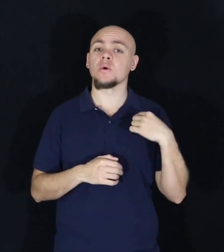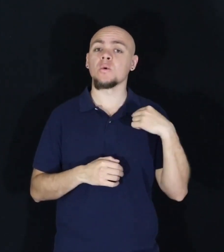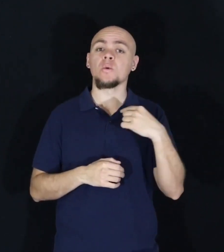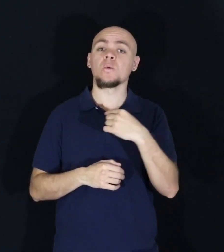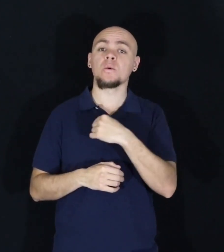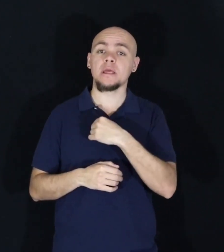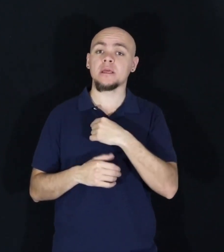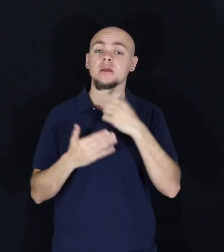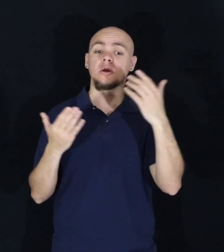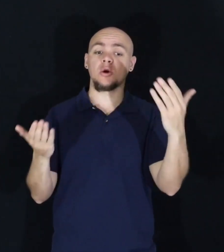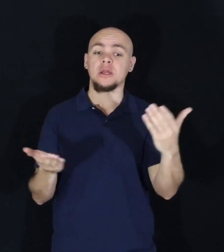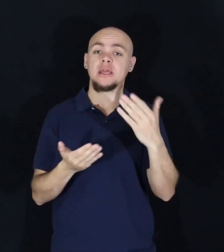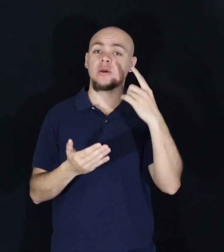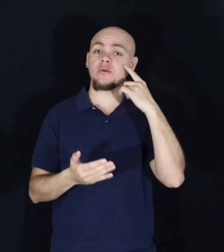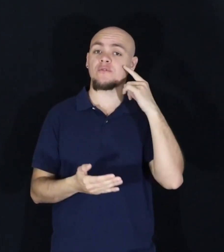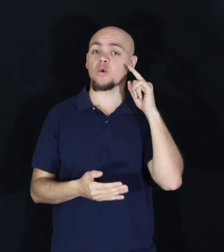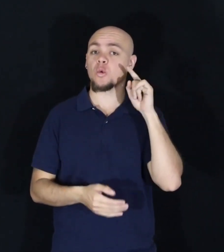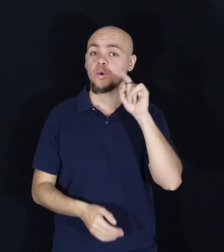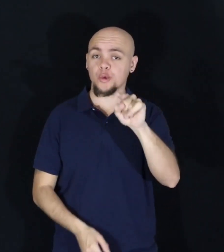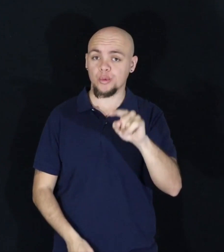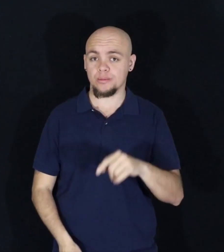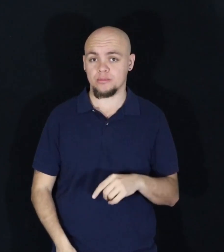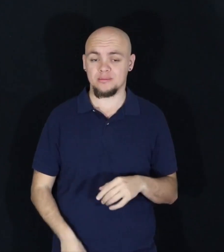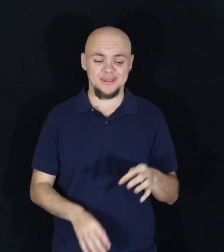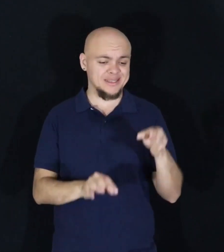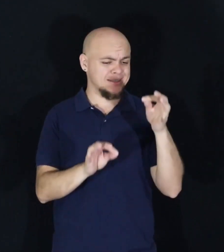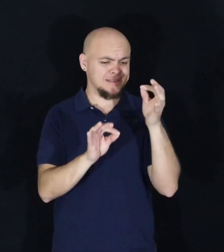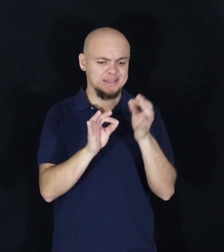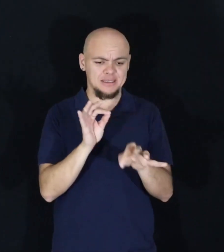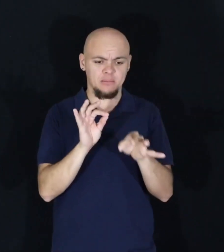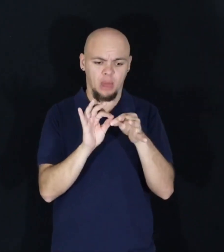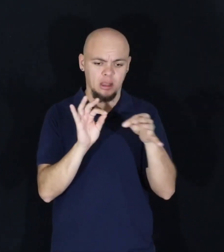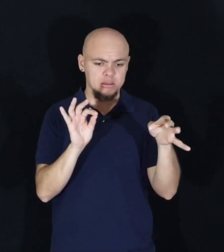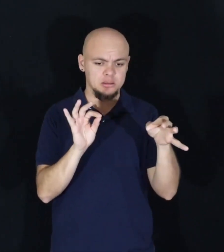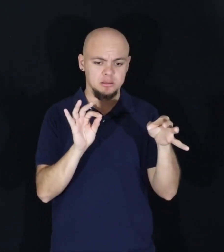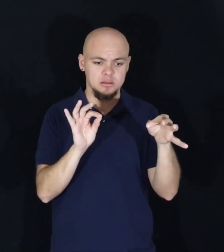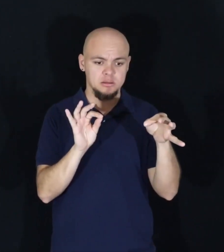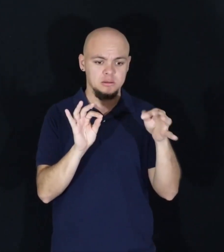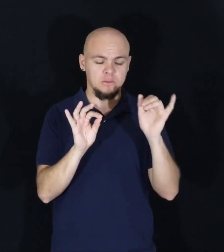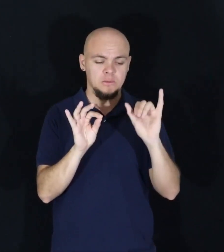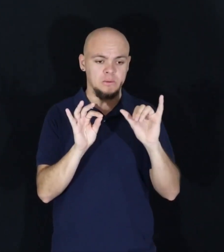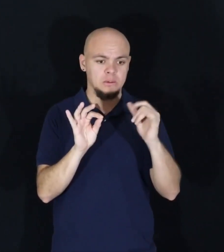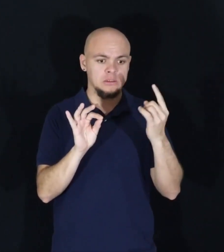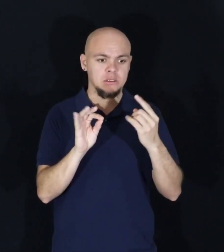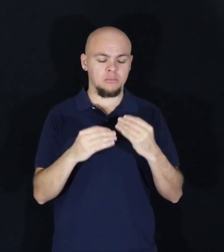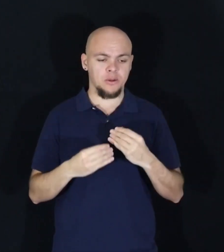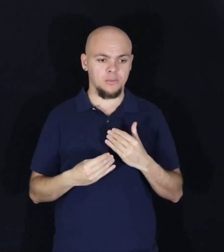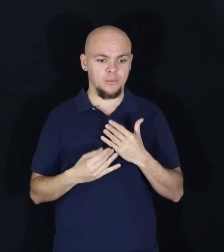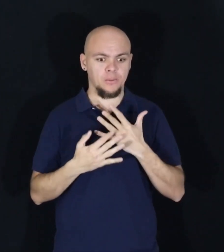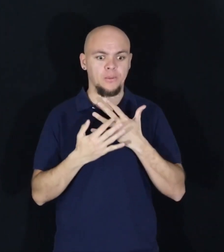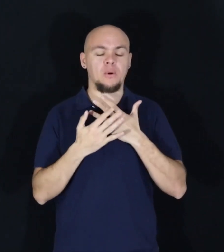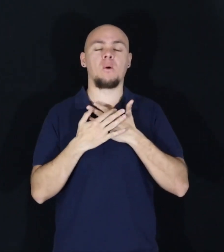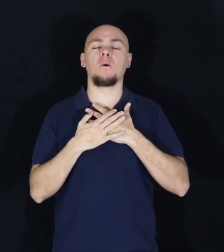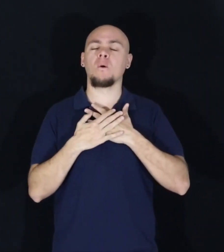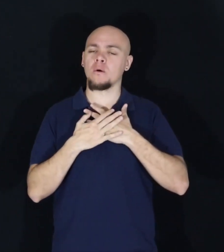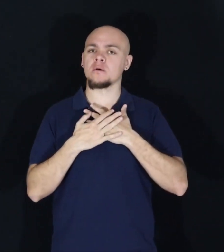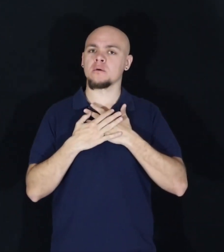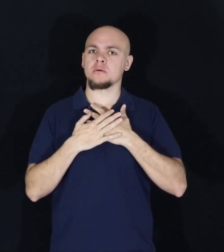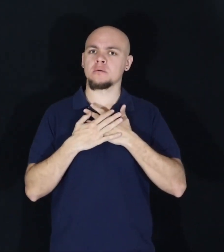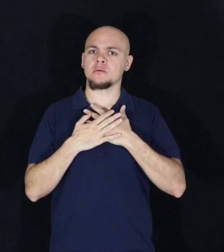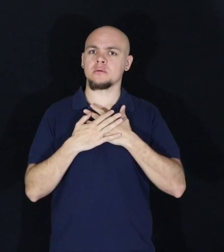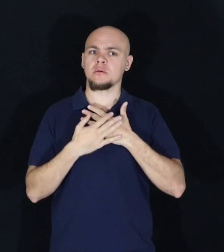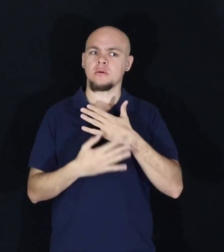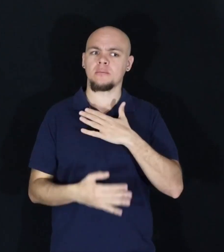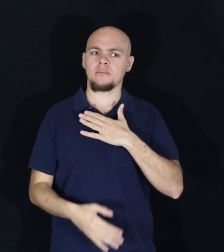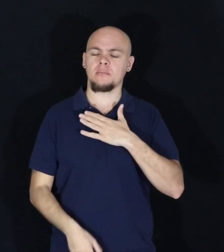you." This simple sentence told me something revitalizing. It told me the answer to the